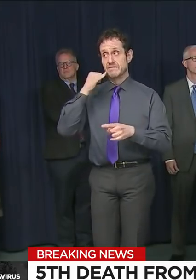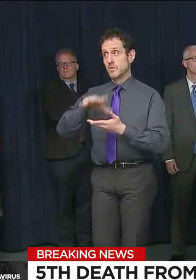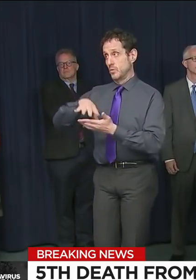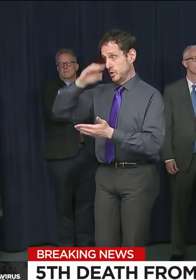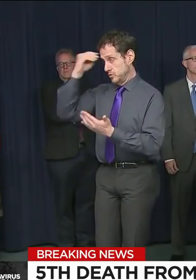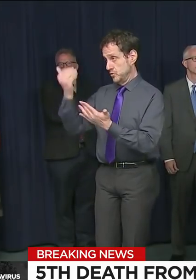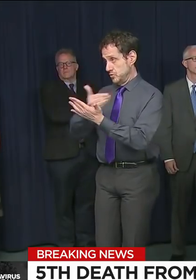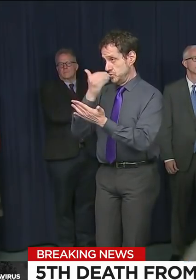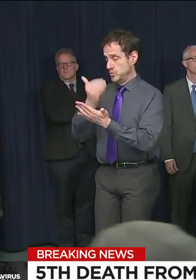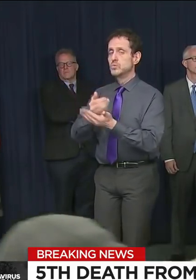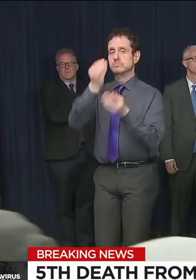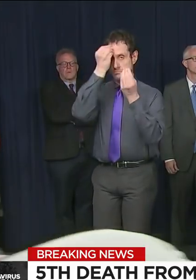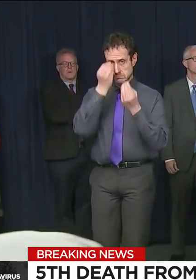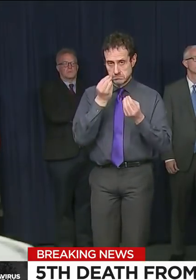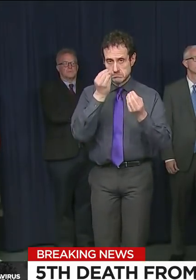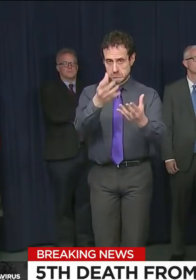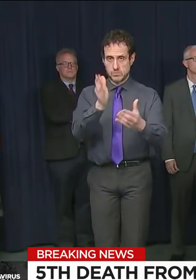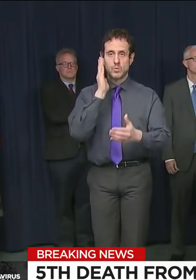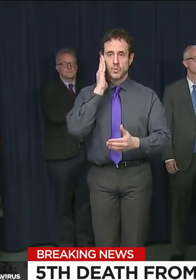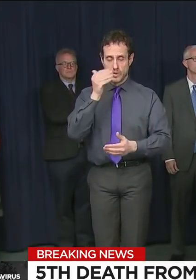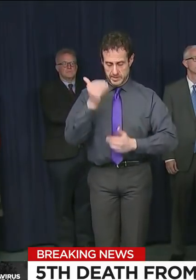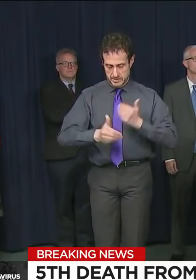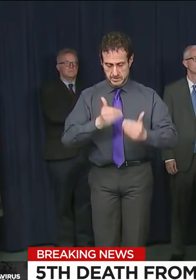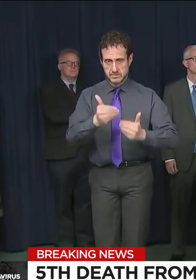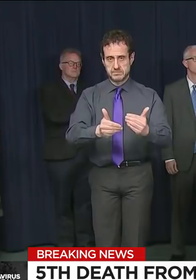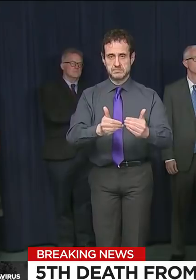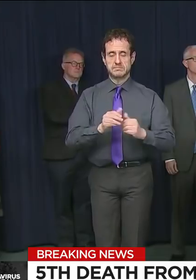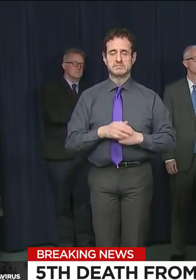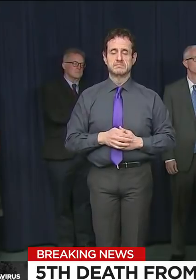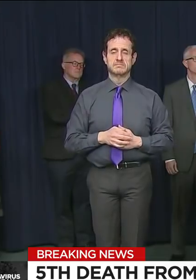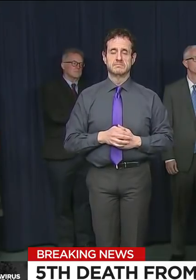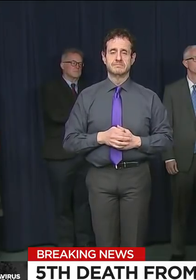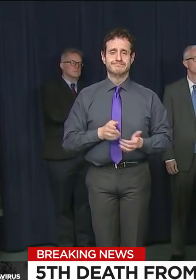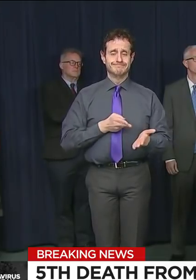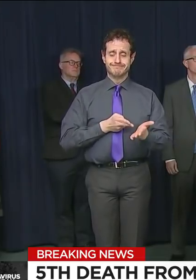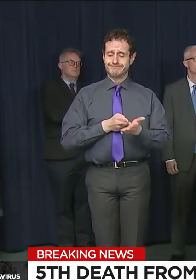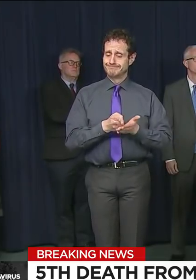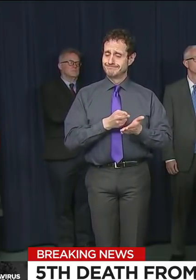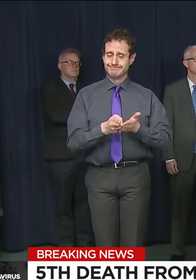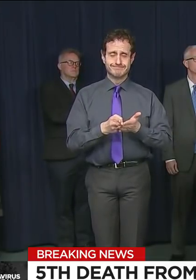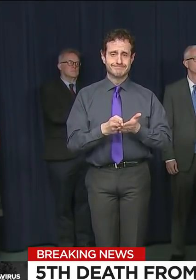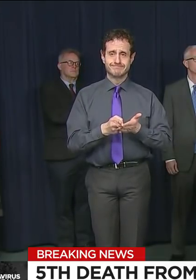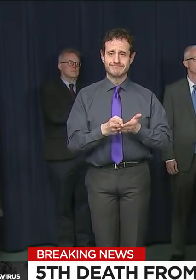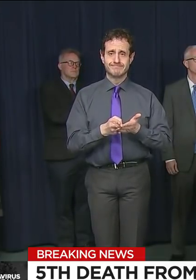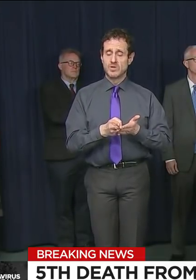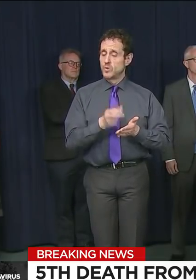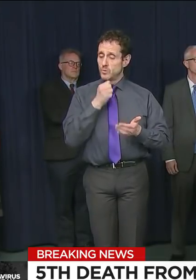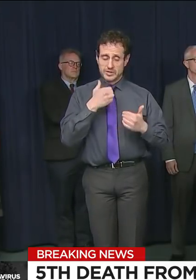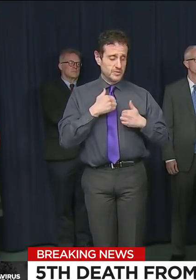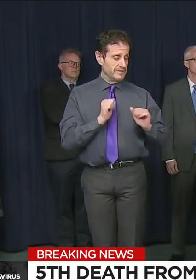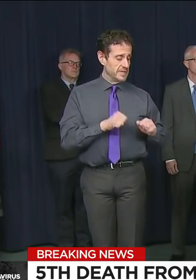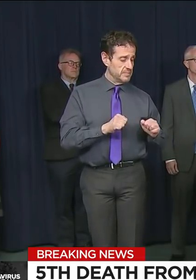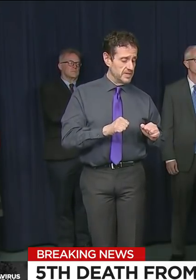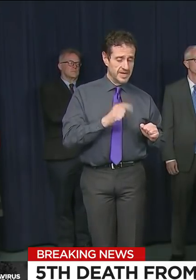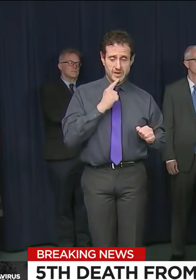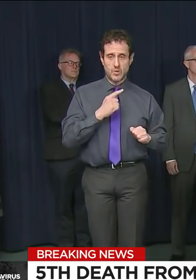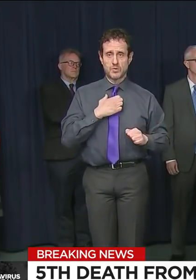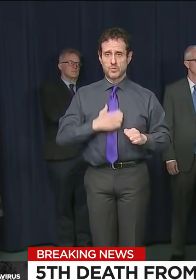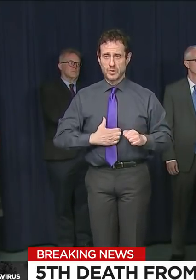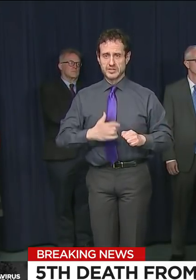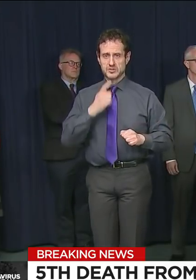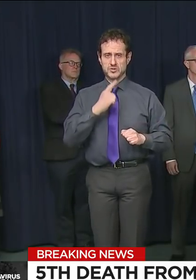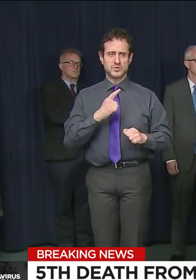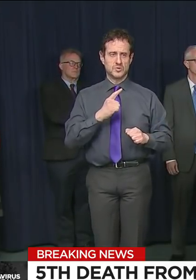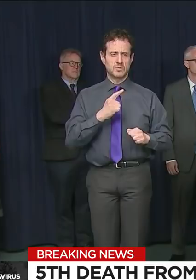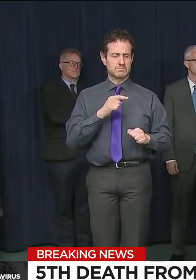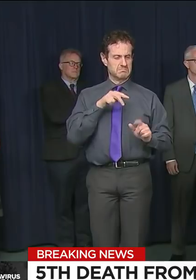information as we have it. To be honest, we don't have the resources, the capacity, or the desire to police every